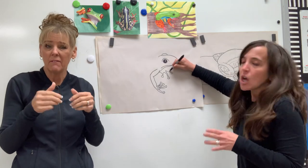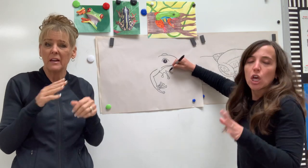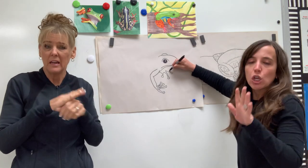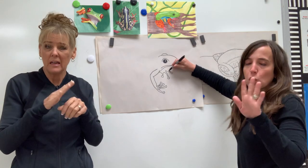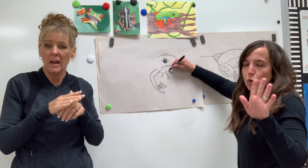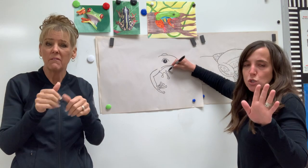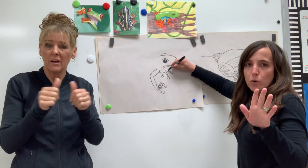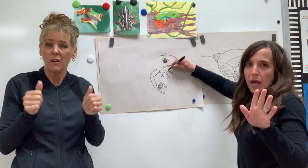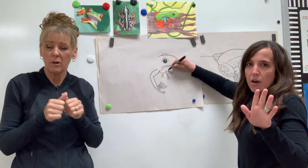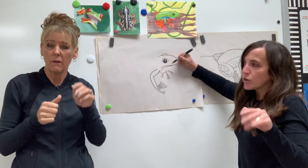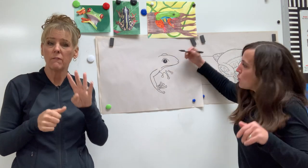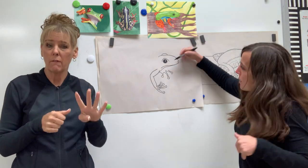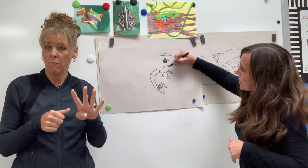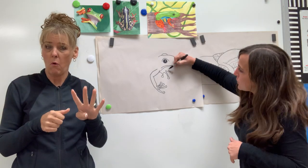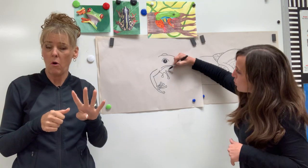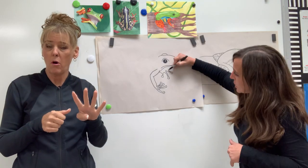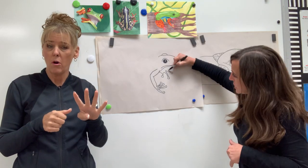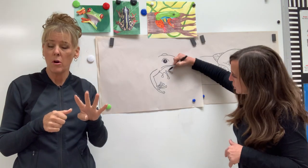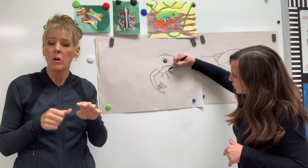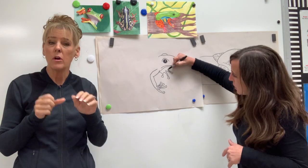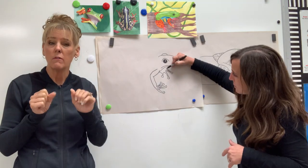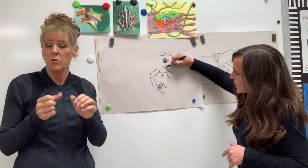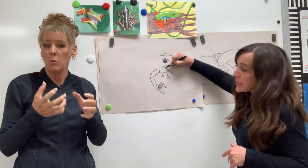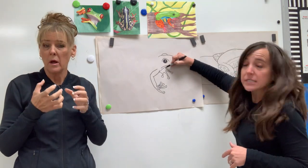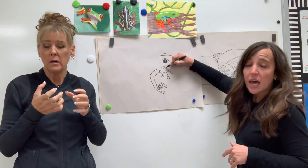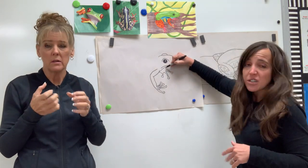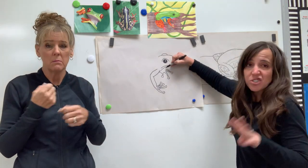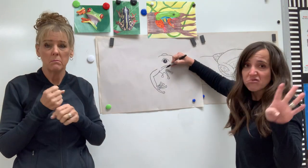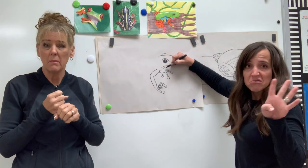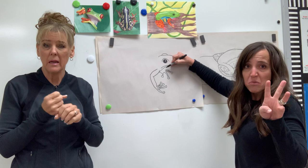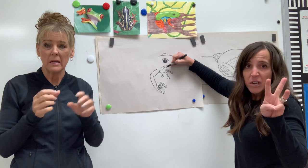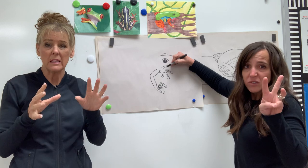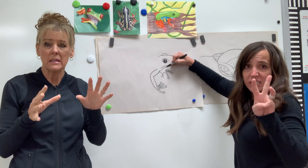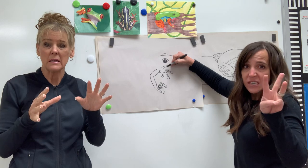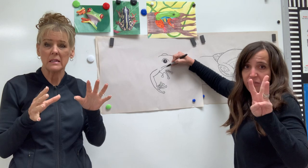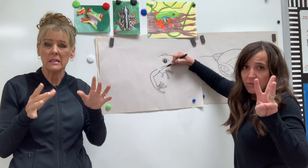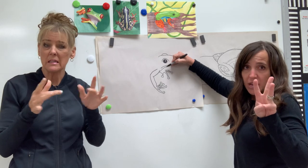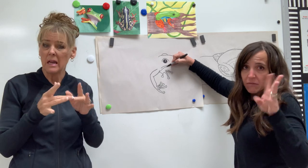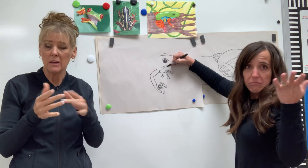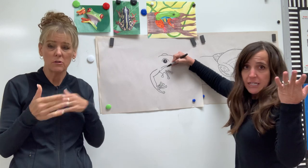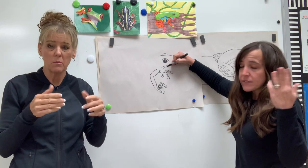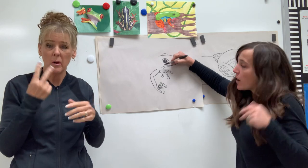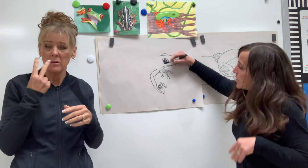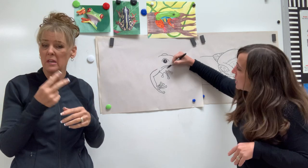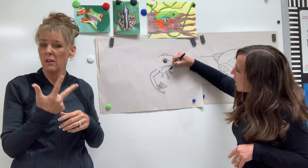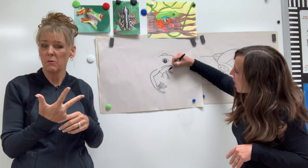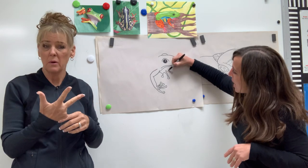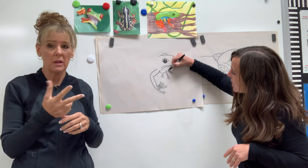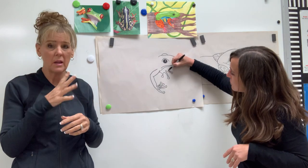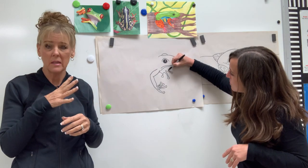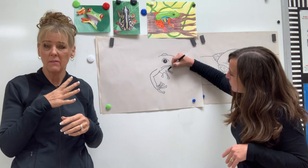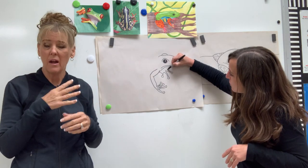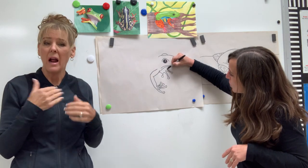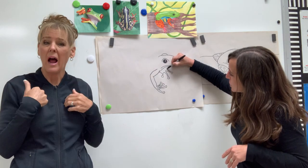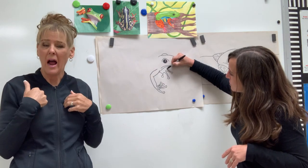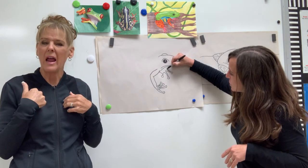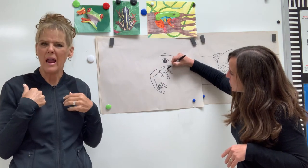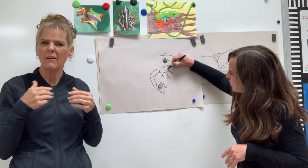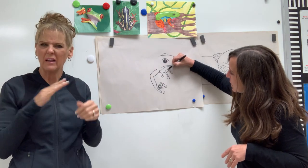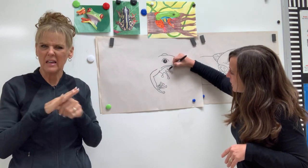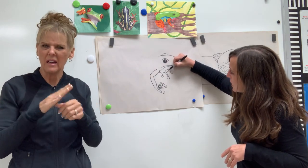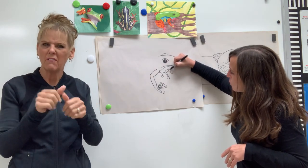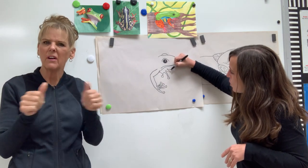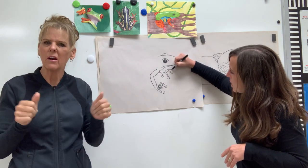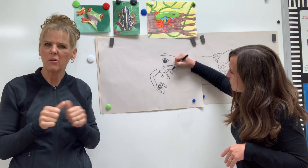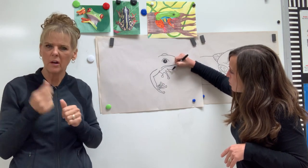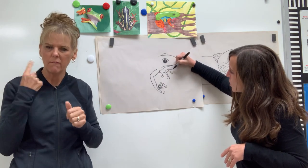fourth. You do it however you want, but if you wanted to just go ahead and make this touch, you might only see three and that's fine. I have room for four, so I'm just